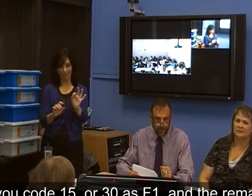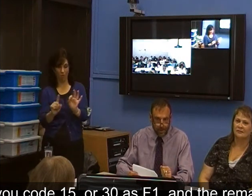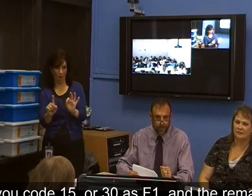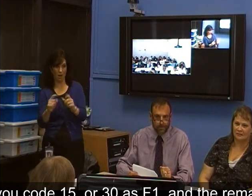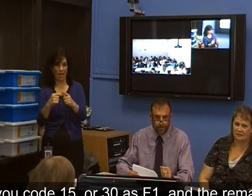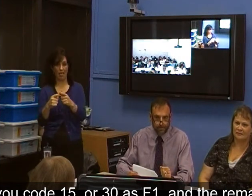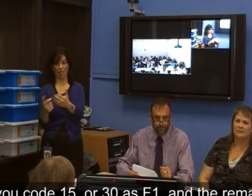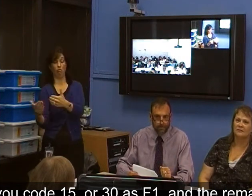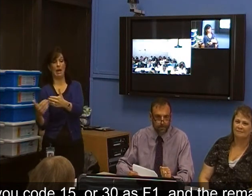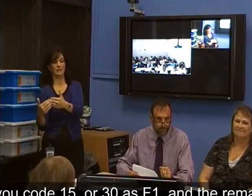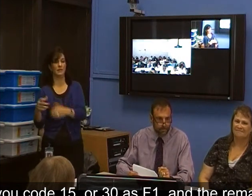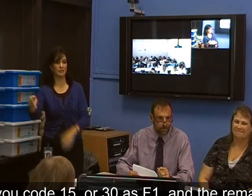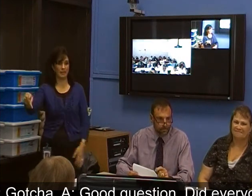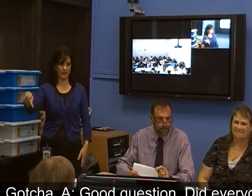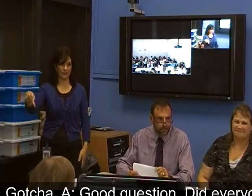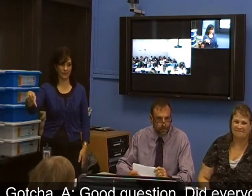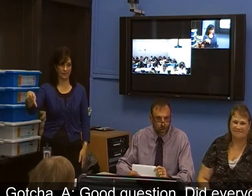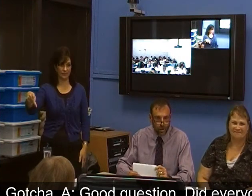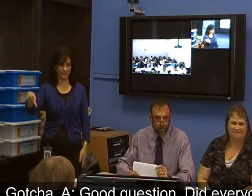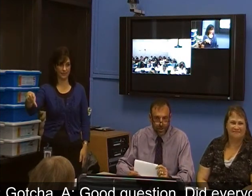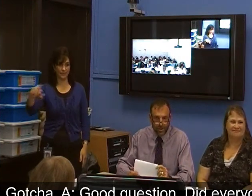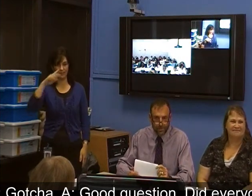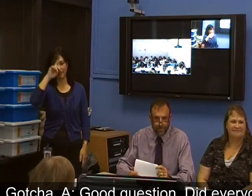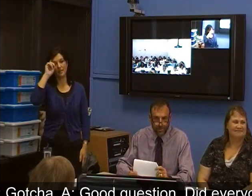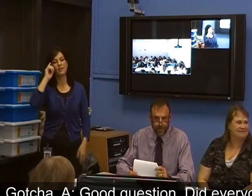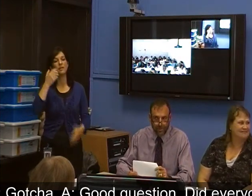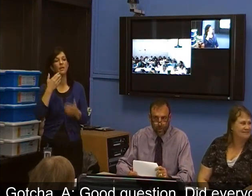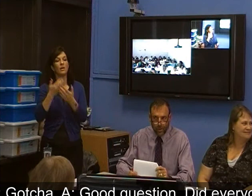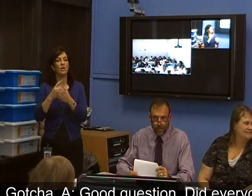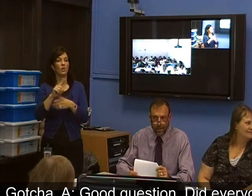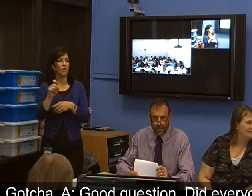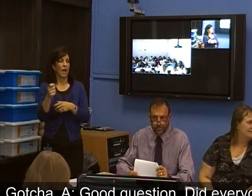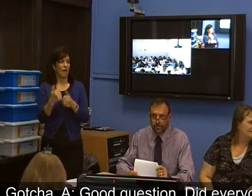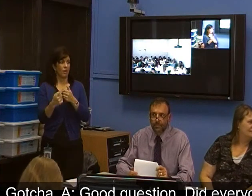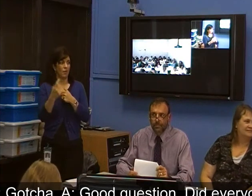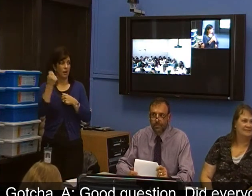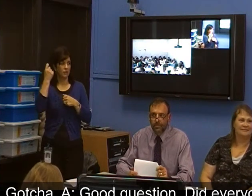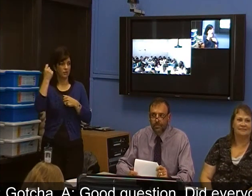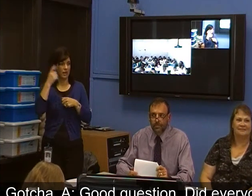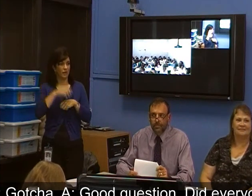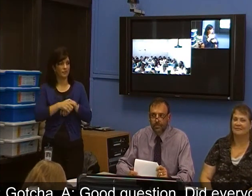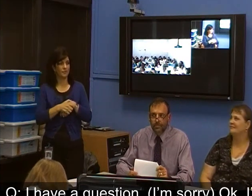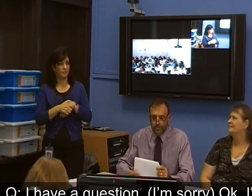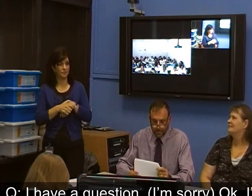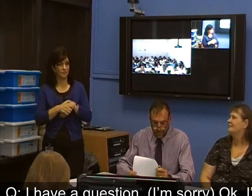Okay, gotcha. Good question. Did everyone get that?